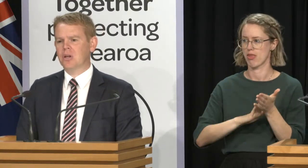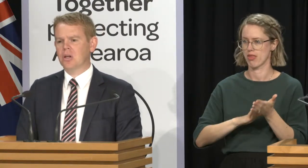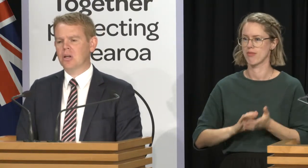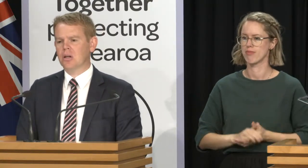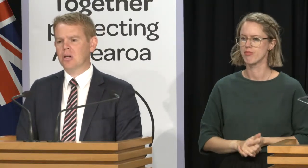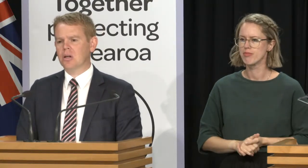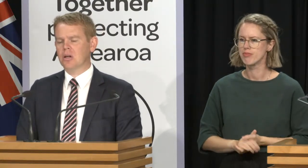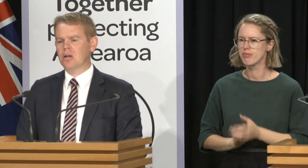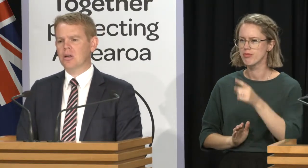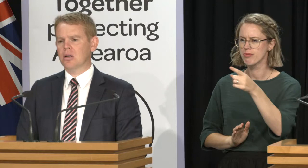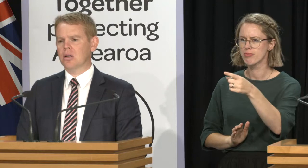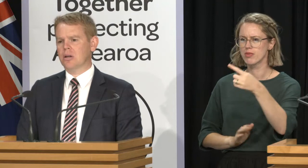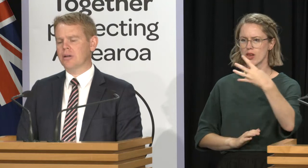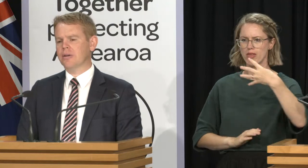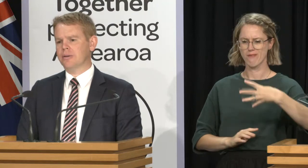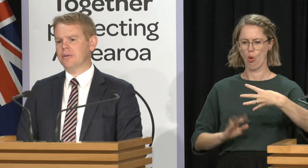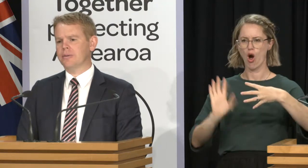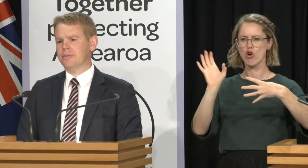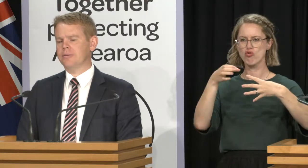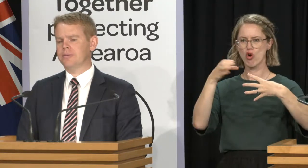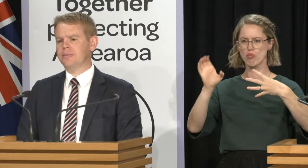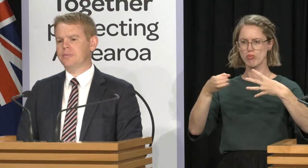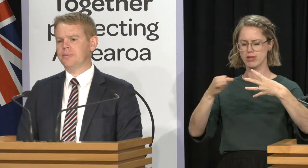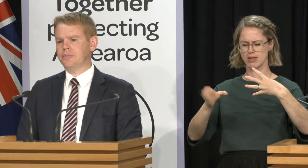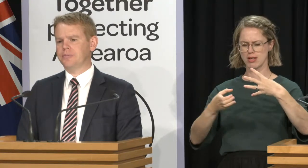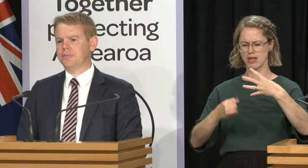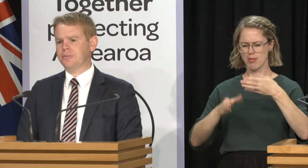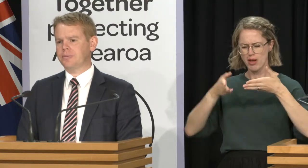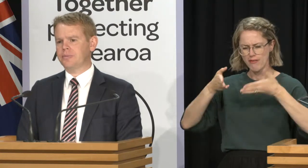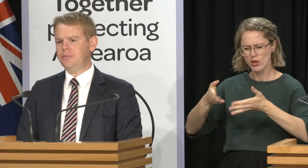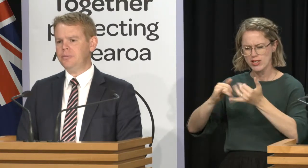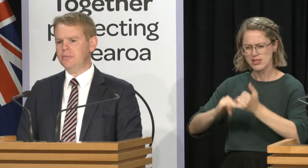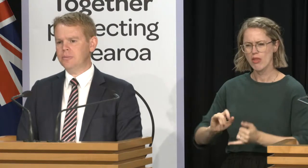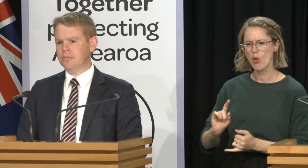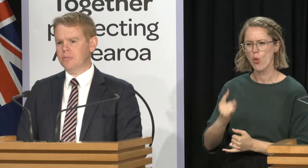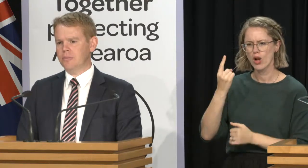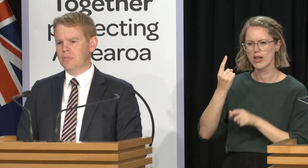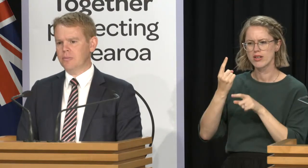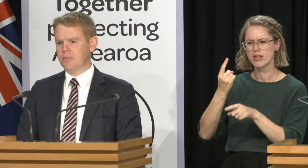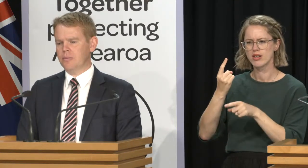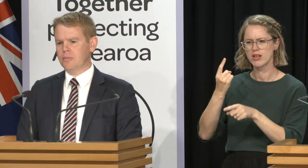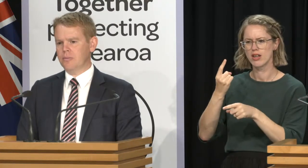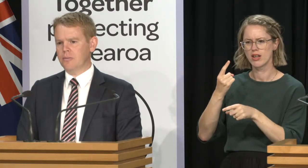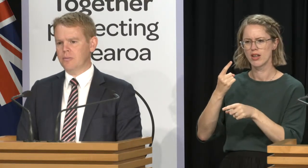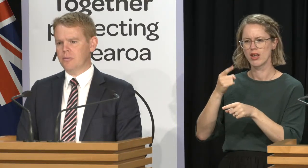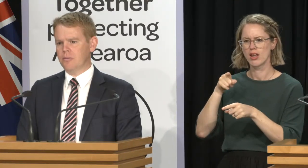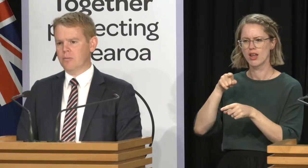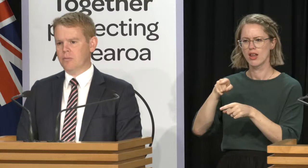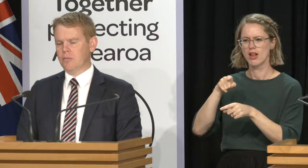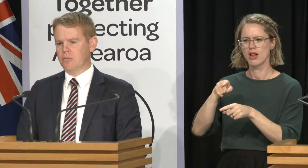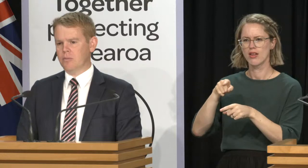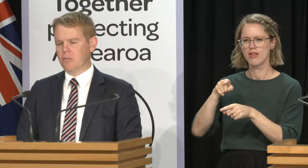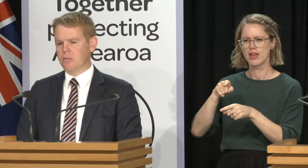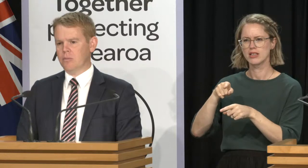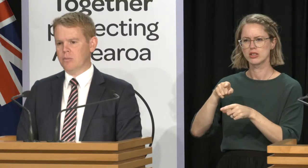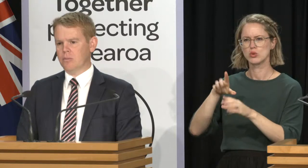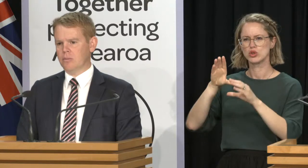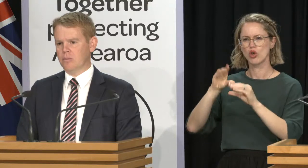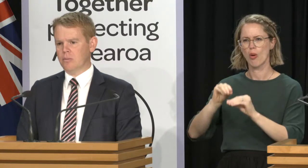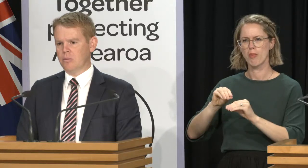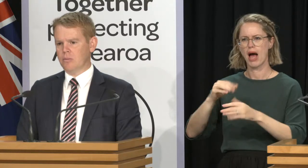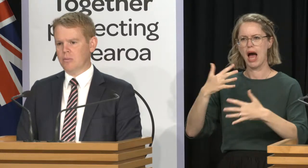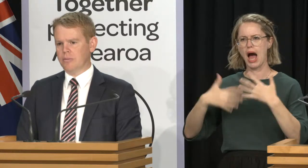The prioritisation of aspects of the South Auckland community, I mean, surely that's more to prevent sort of severe